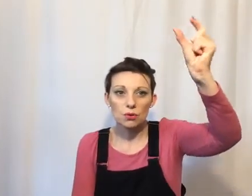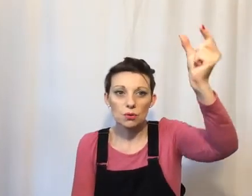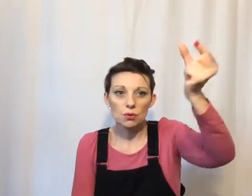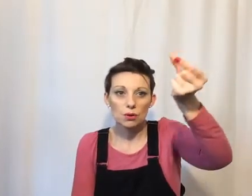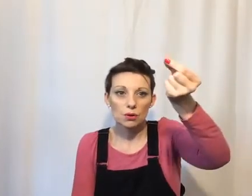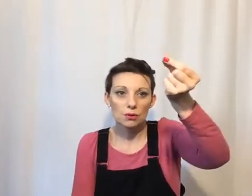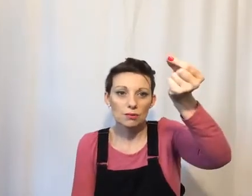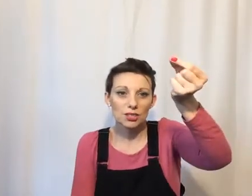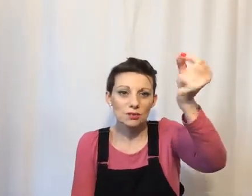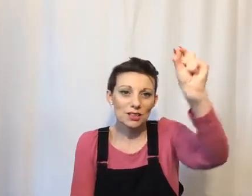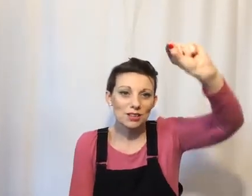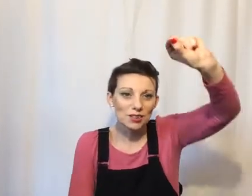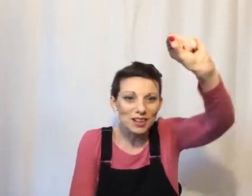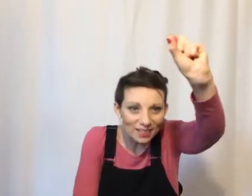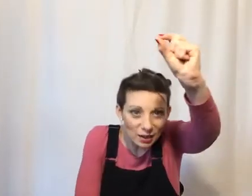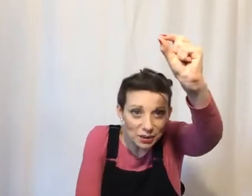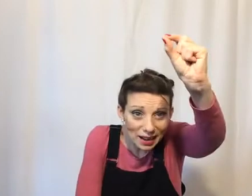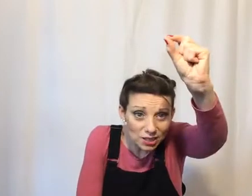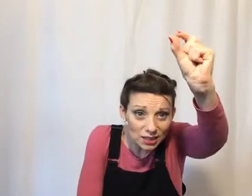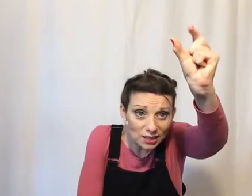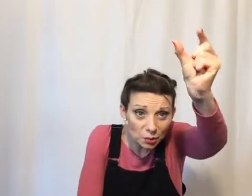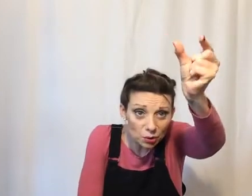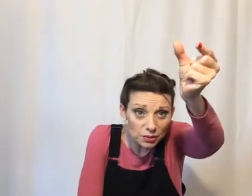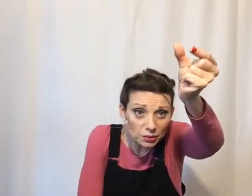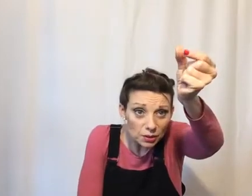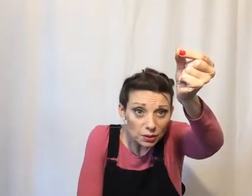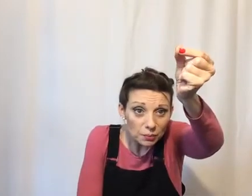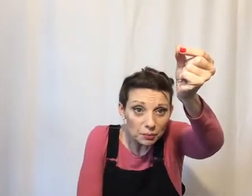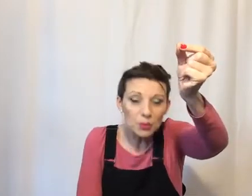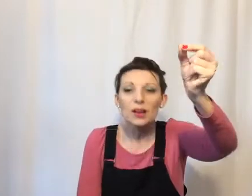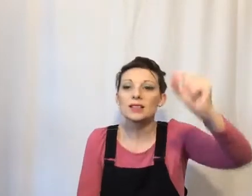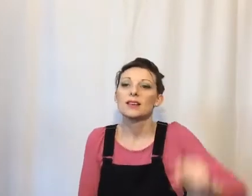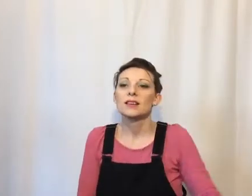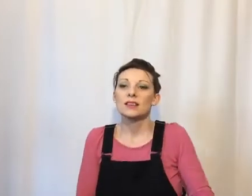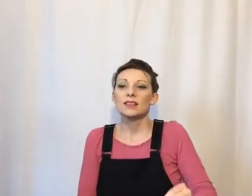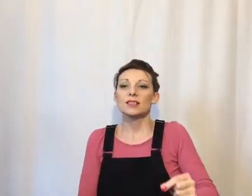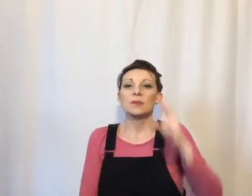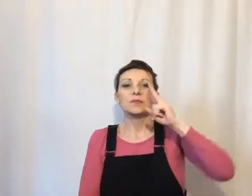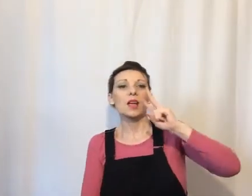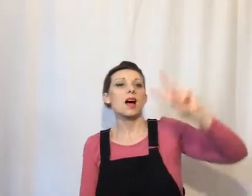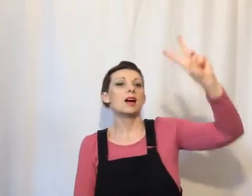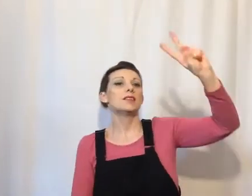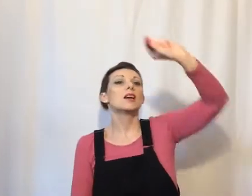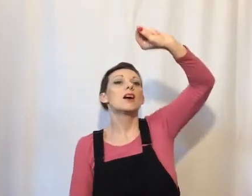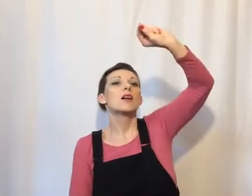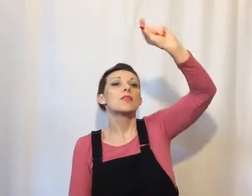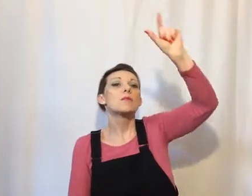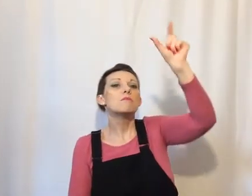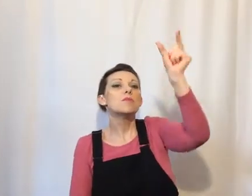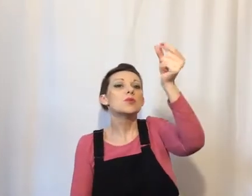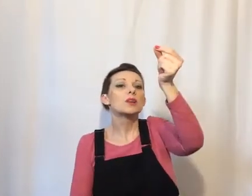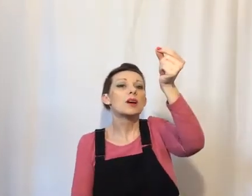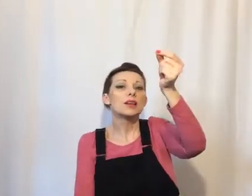Moon. It doesn't really look like it there, but it actually is, I promise. Moonlight. So, under the moonlight,